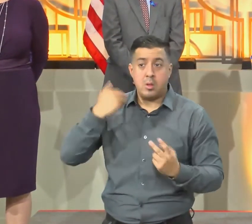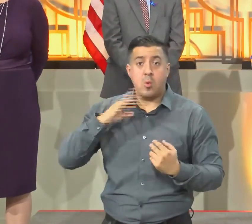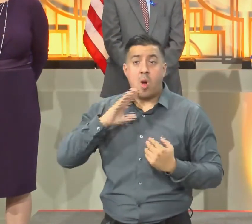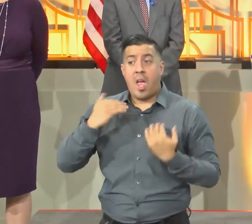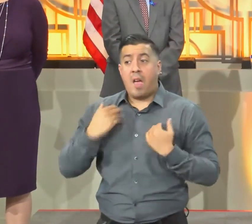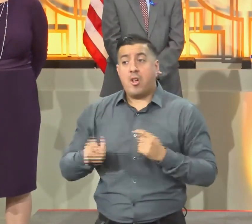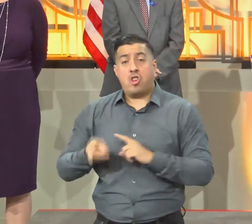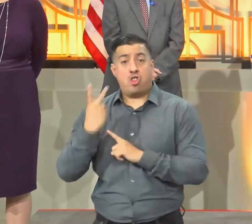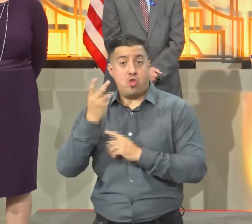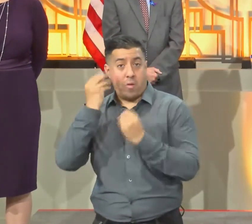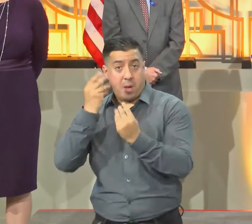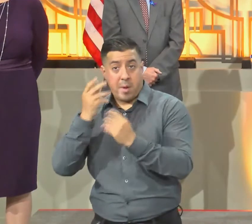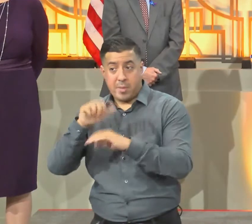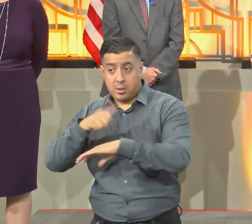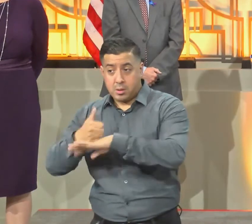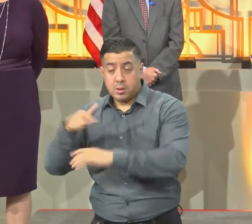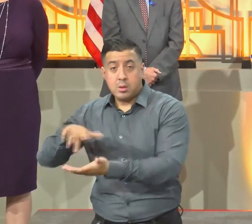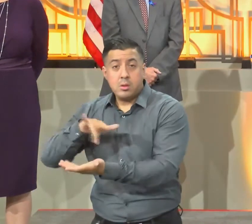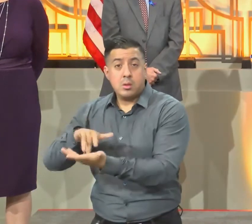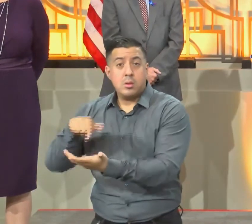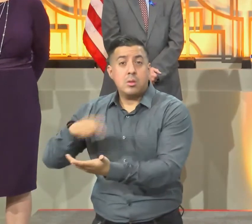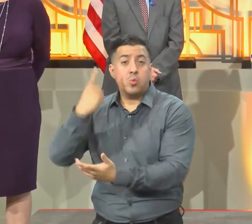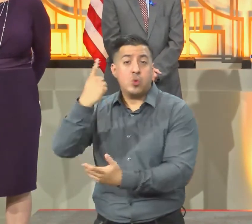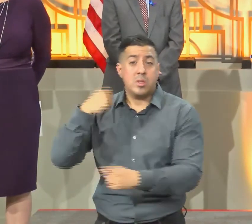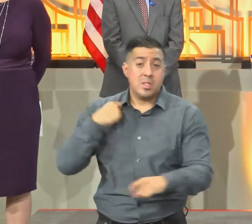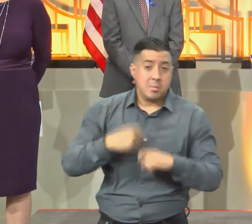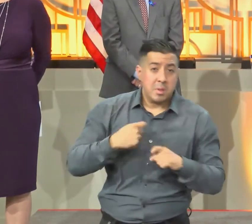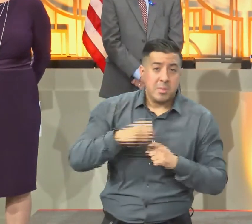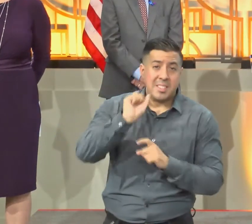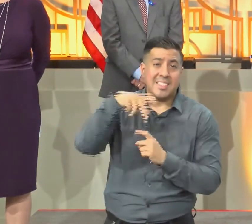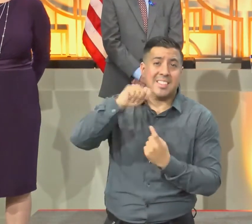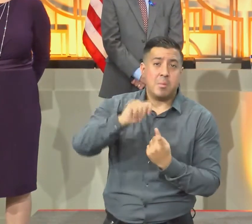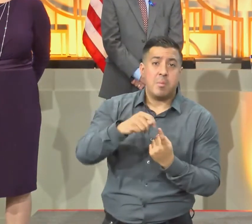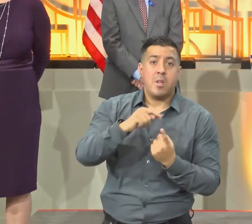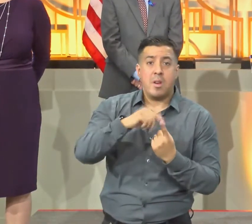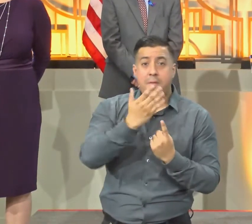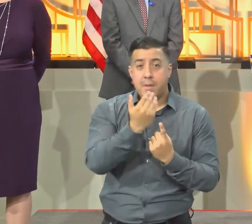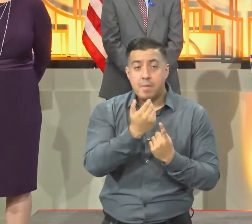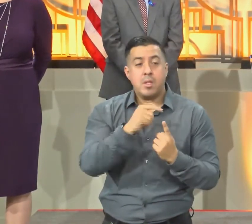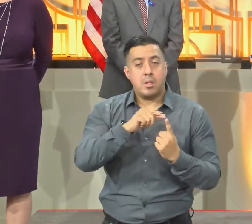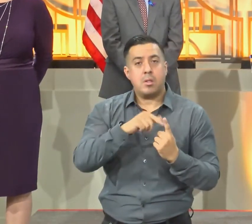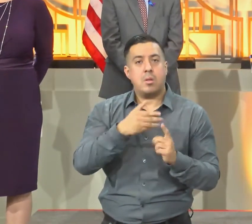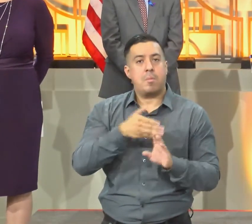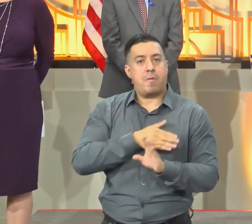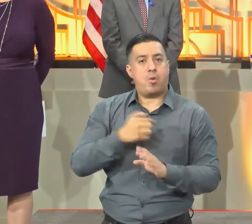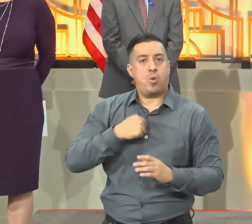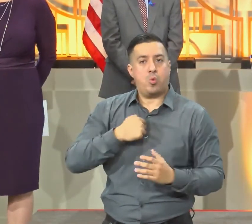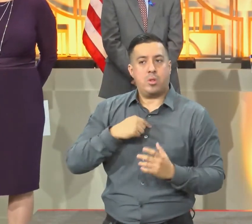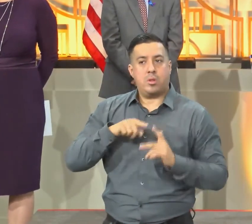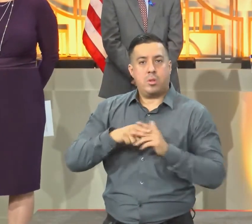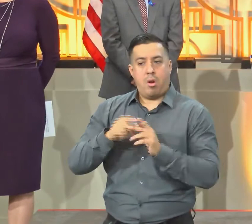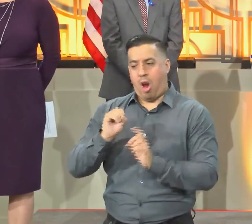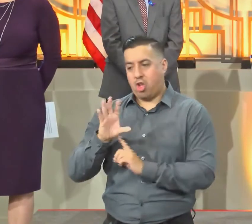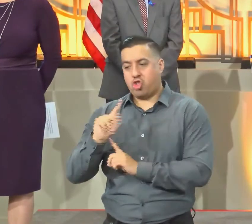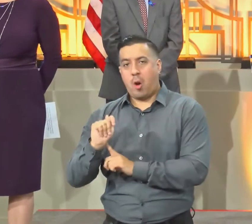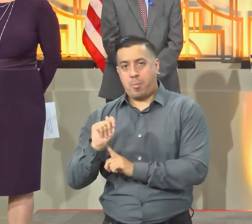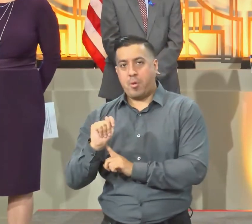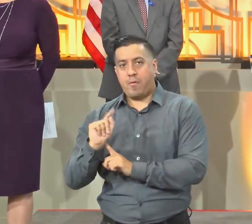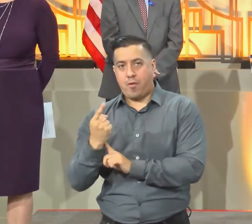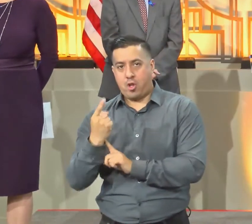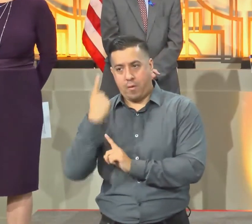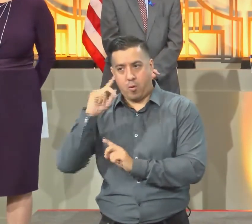information sessions, including one in Spanish on September 15th before our anticipated October 1st